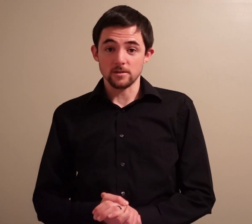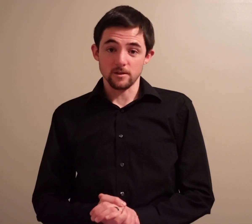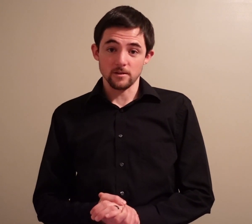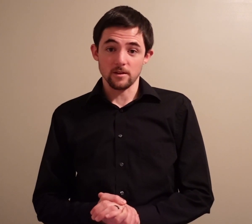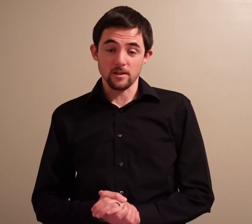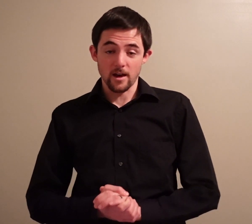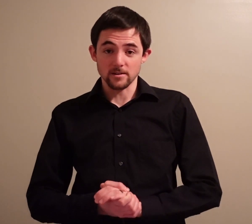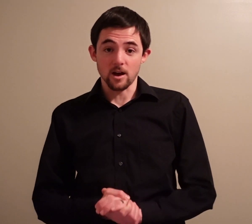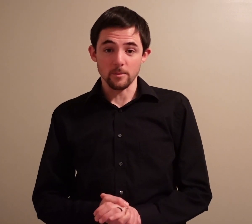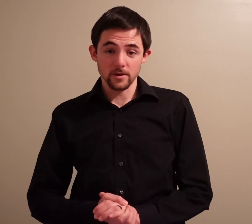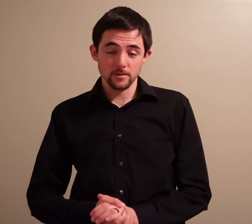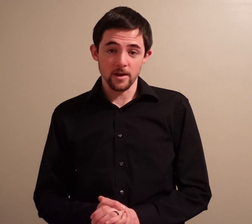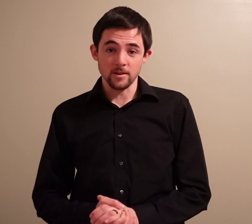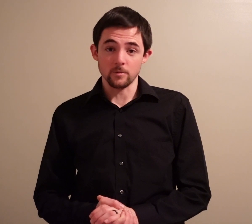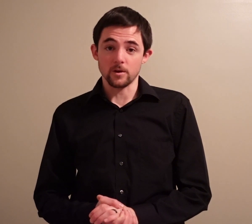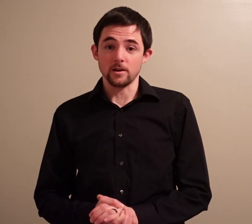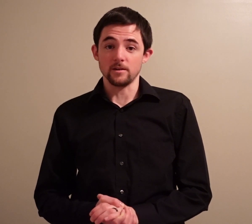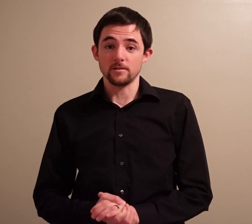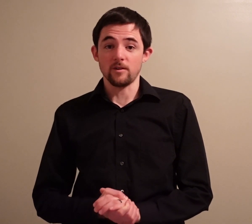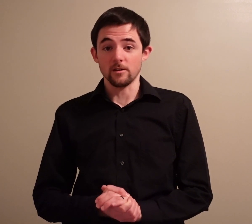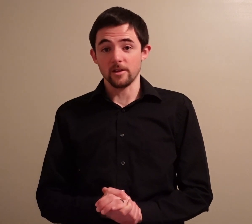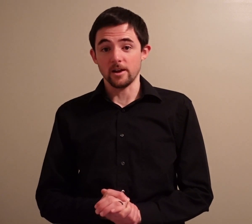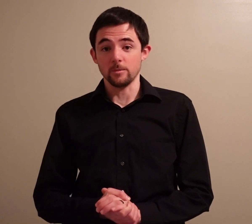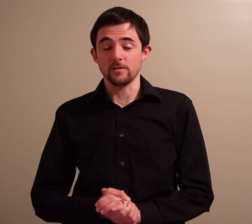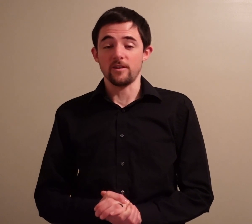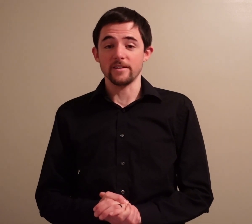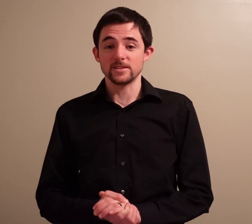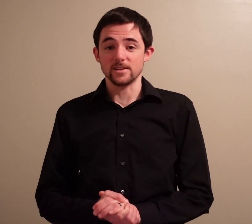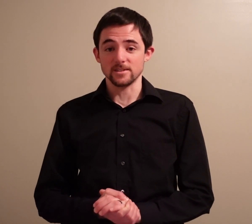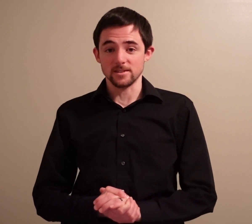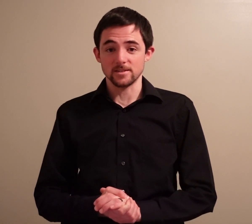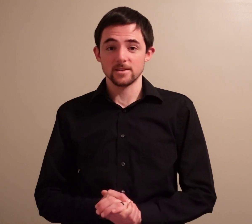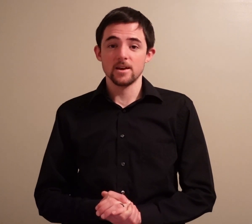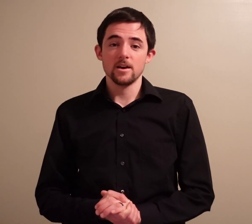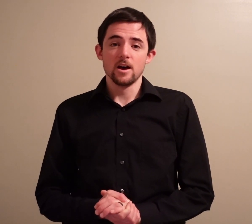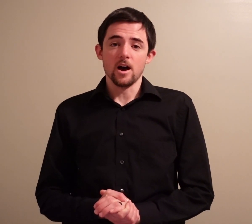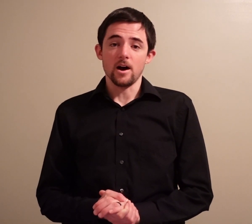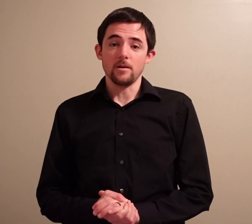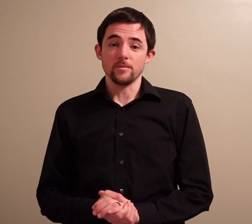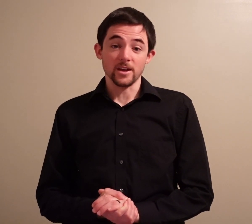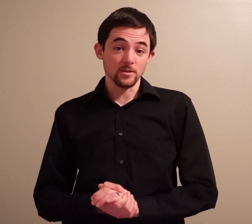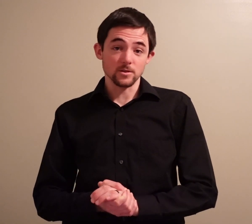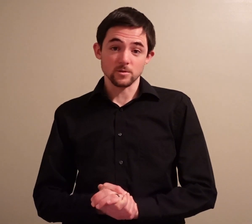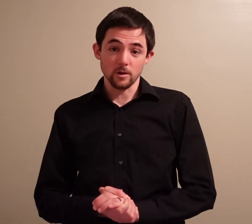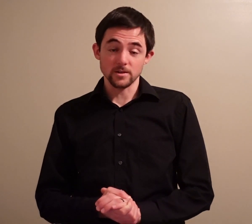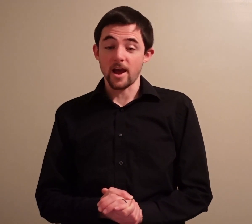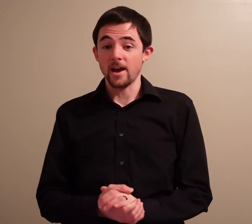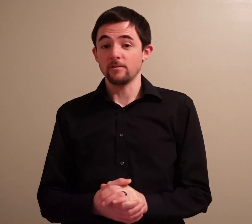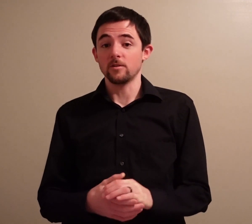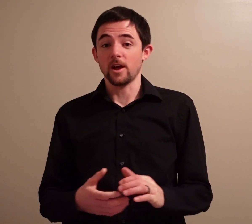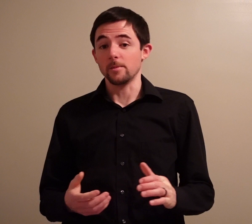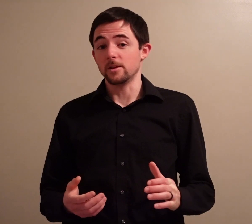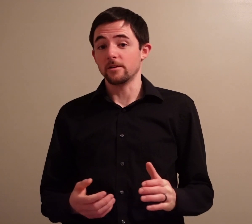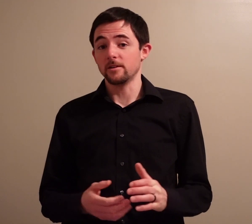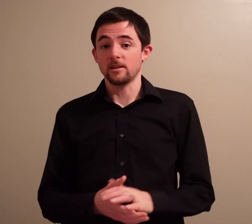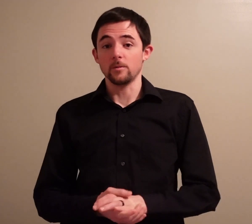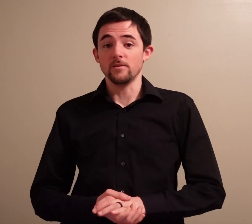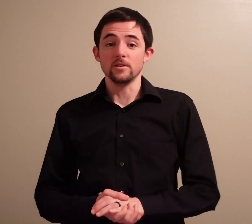concerning that topic, and then we're going to follow that up with 5 sentences that use those words and vocabulary that we've used